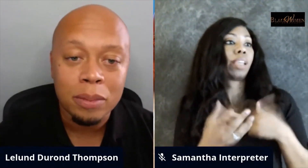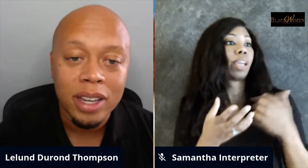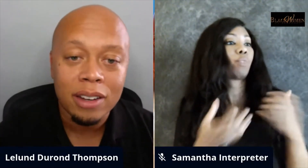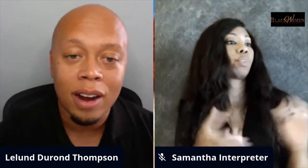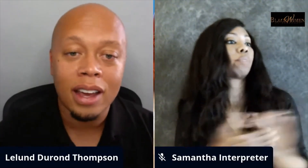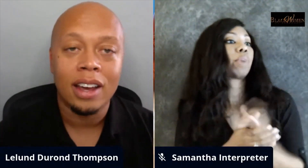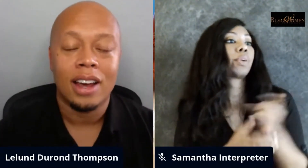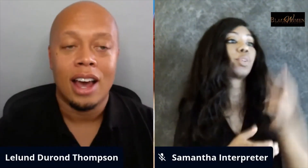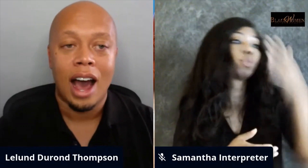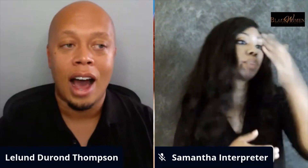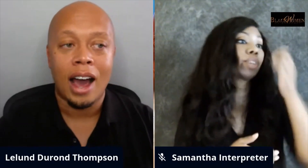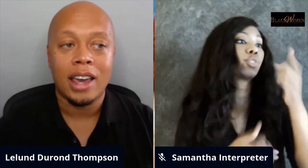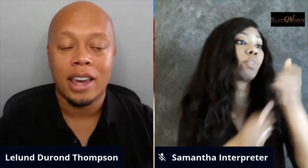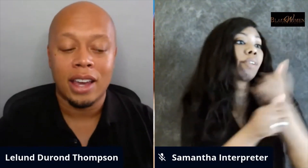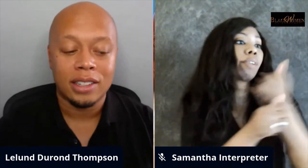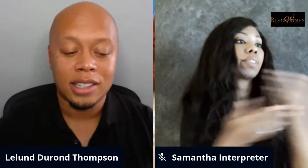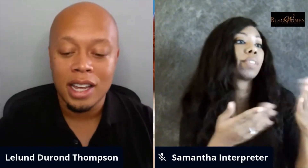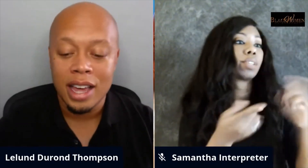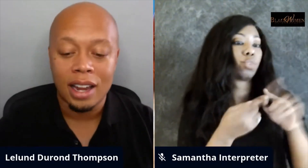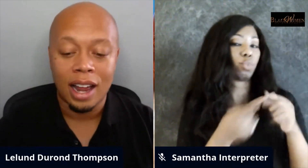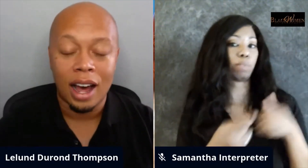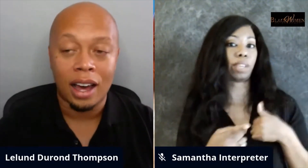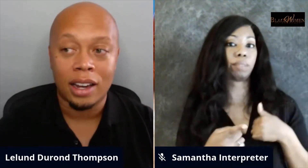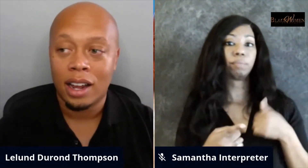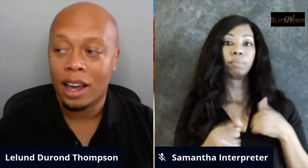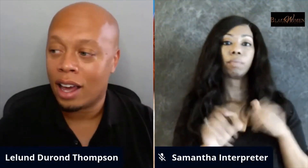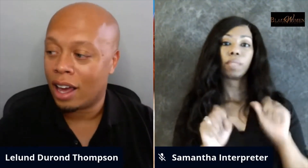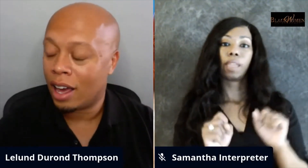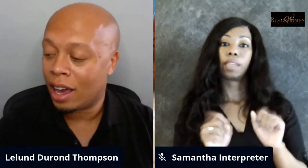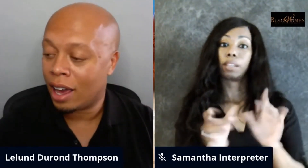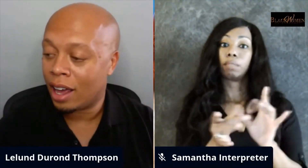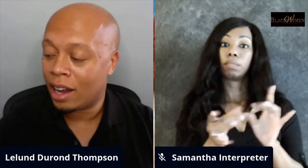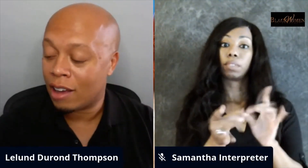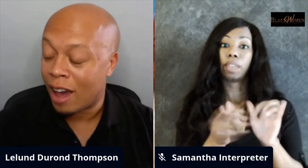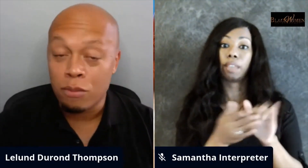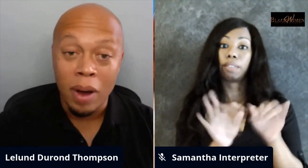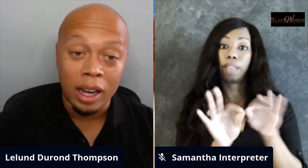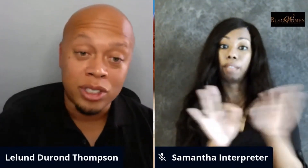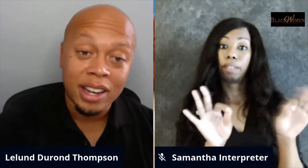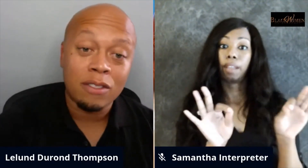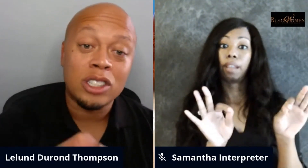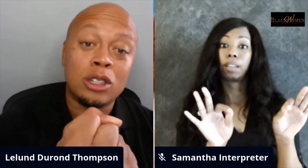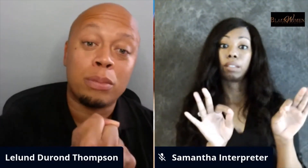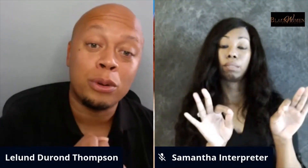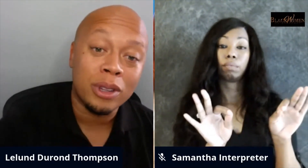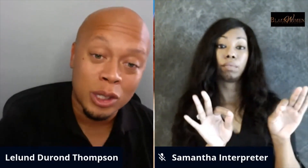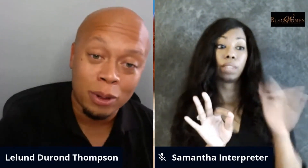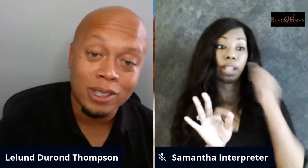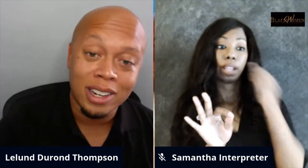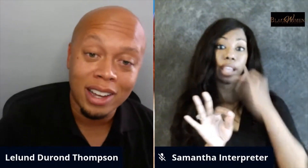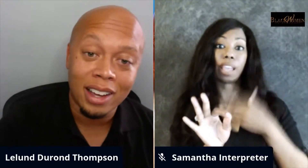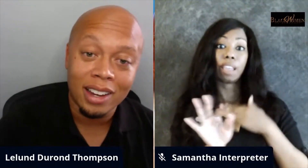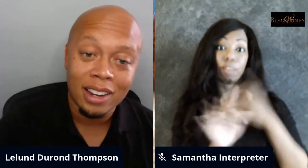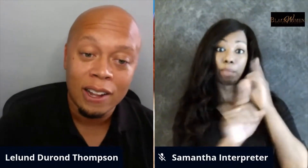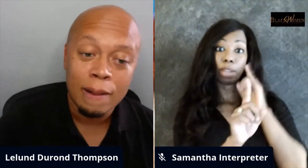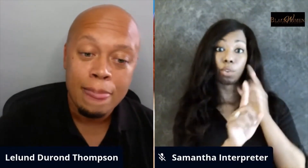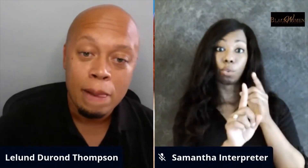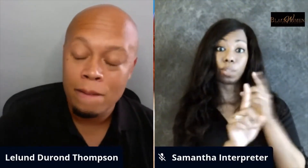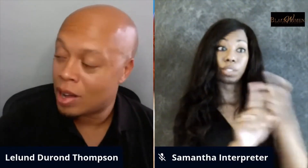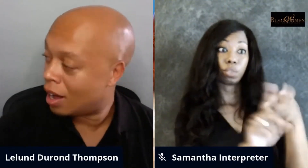everything to me, right? I can say that line, and if my objective is to pull this person